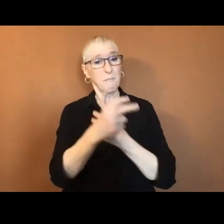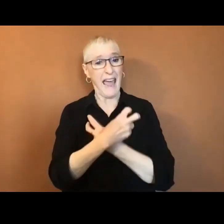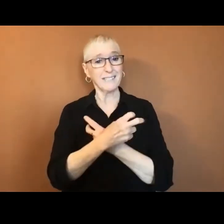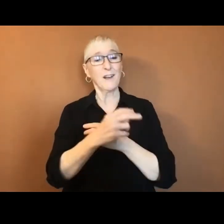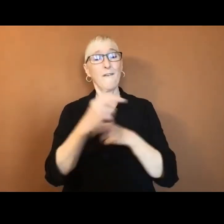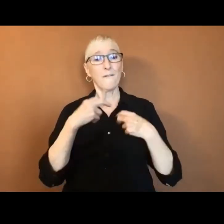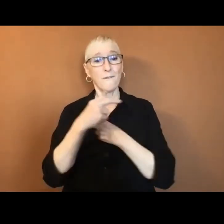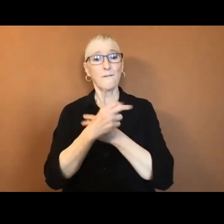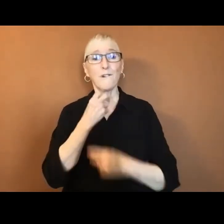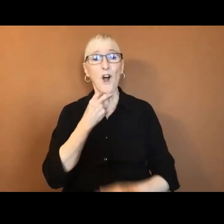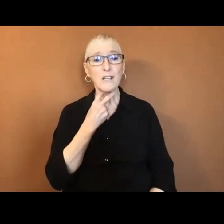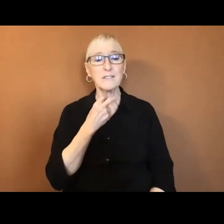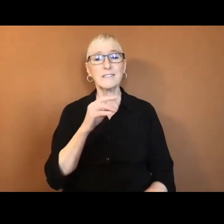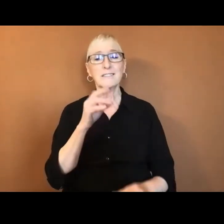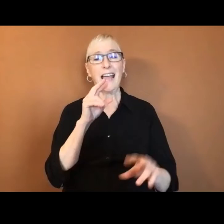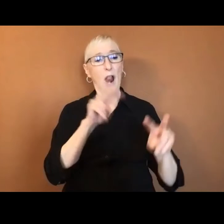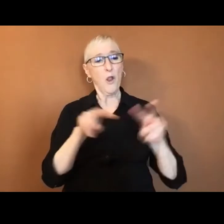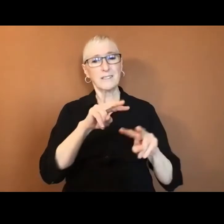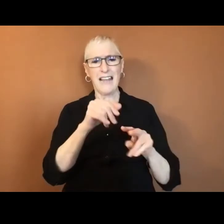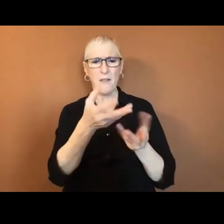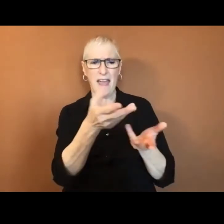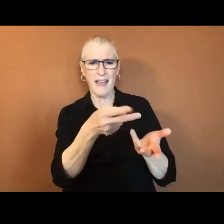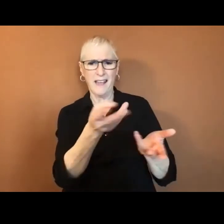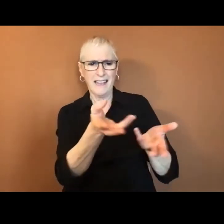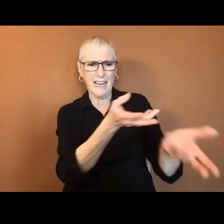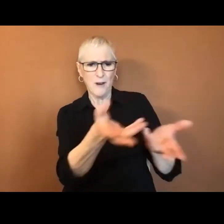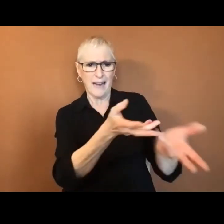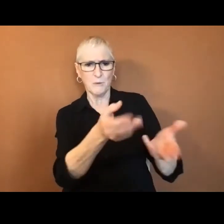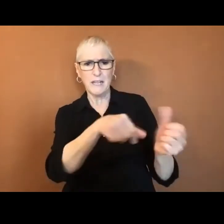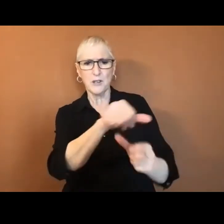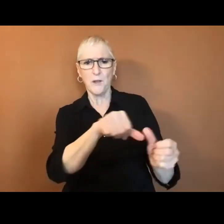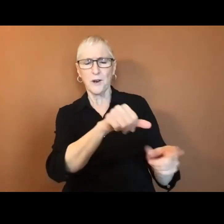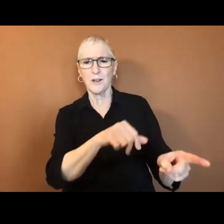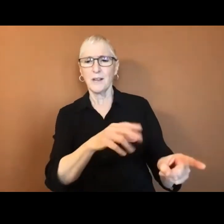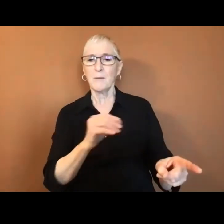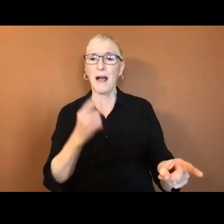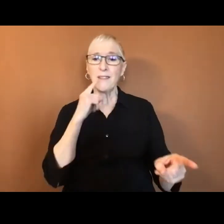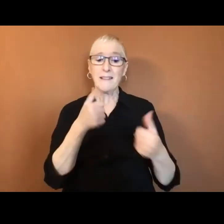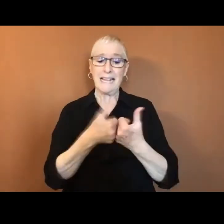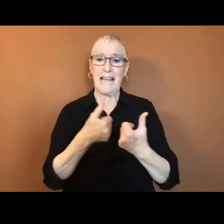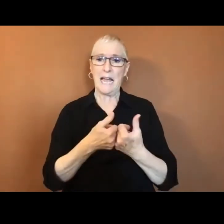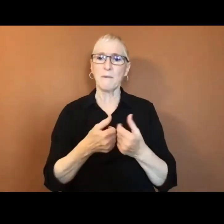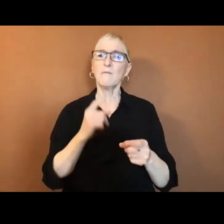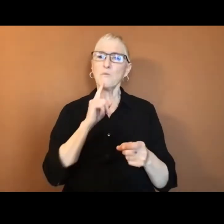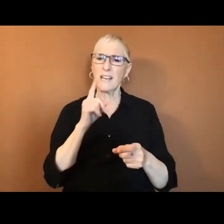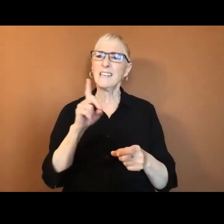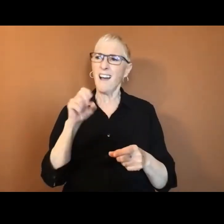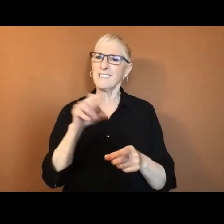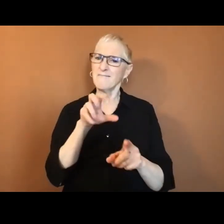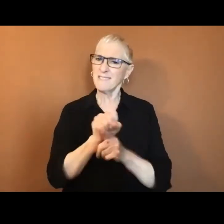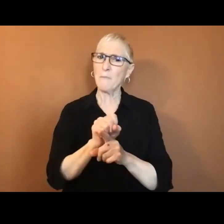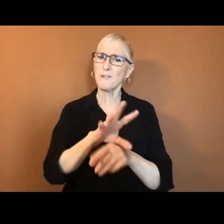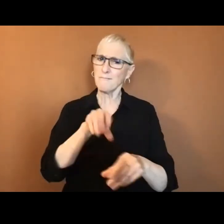this really interesting interaction between them that I think the game does encapsulate really well. It's